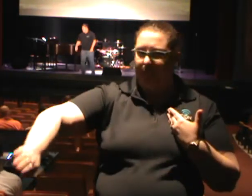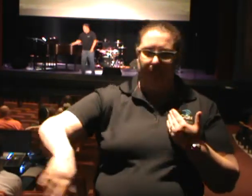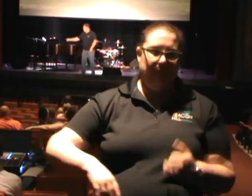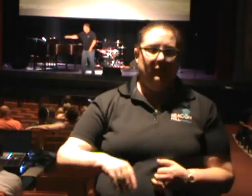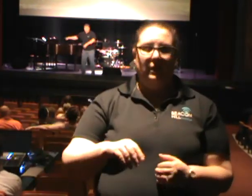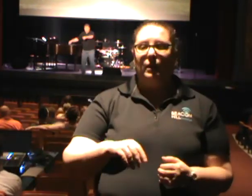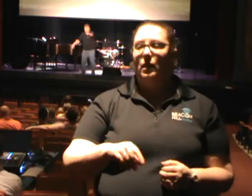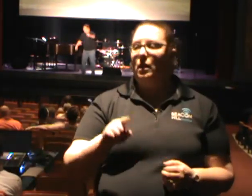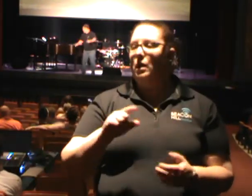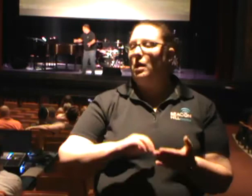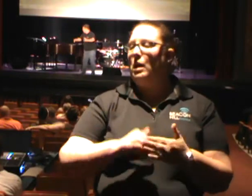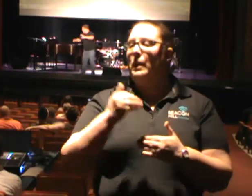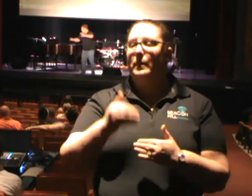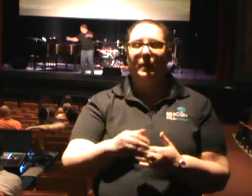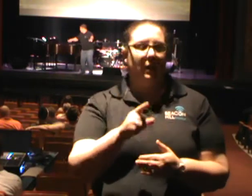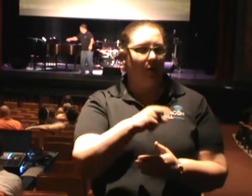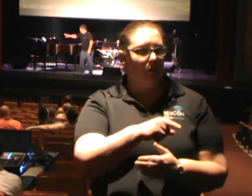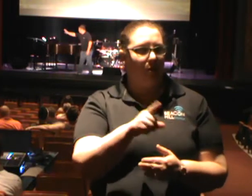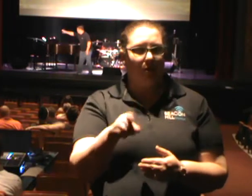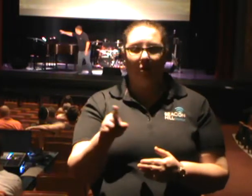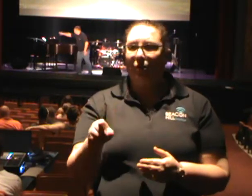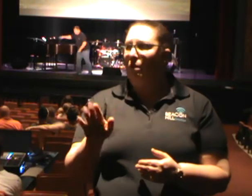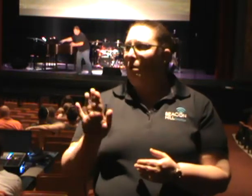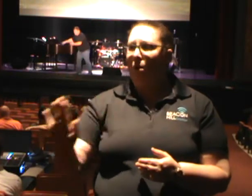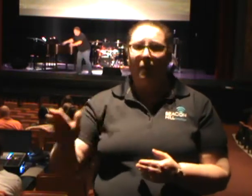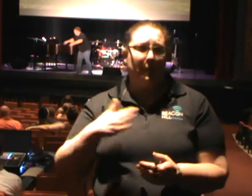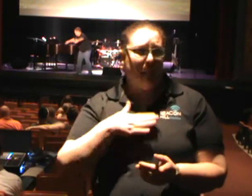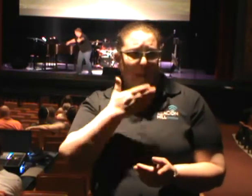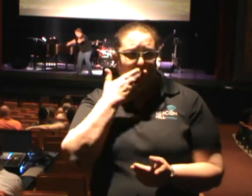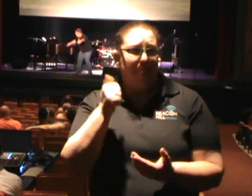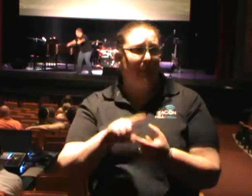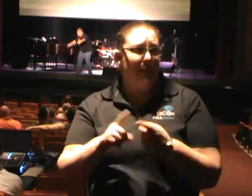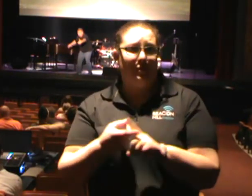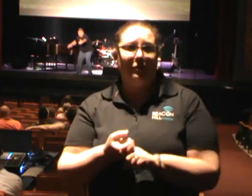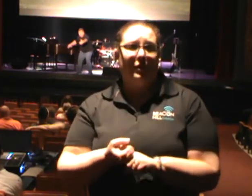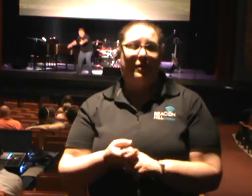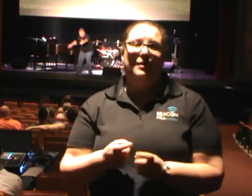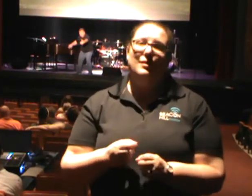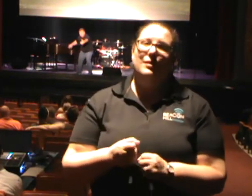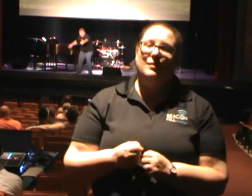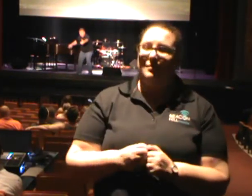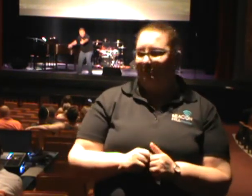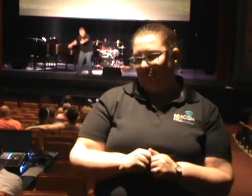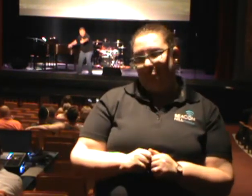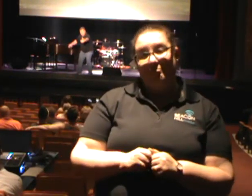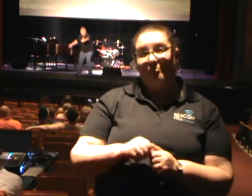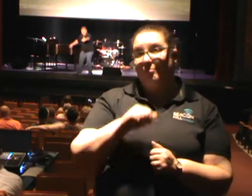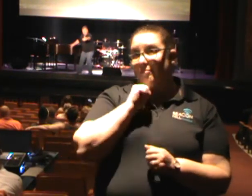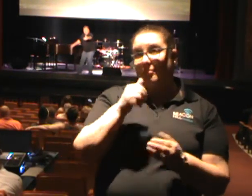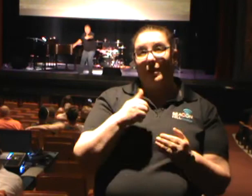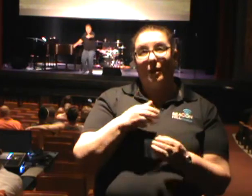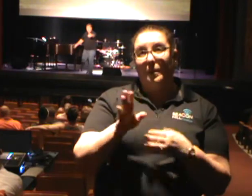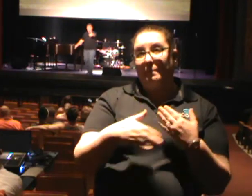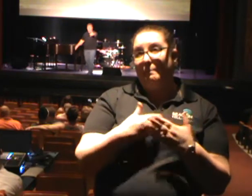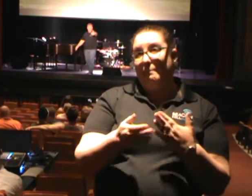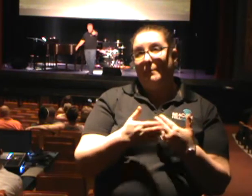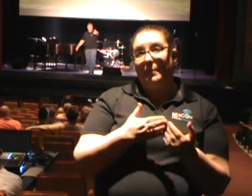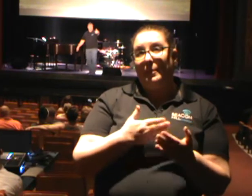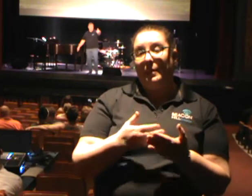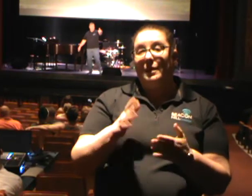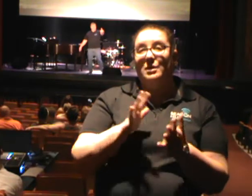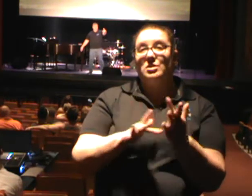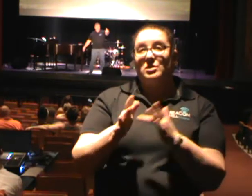right? But that's my best friend. I don't care who your best friend is. You won't go over there because I can only let them right here. Do you get what I'm saying here? He knows you